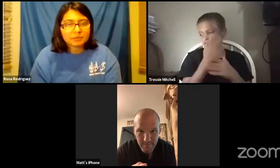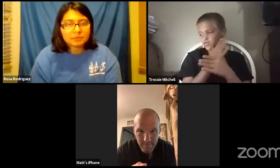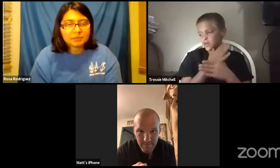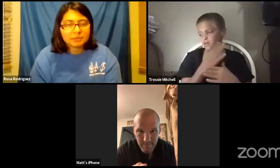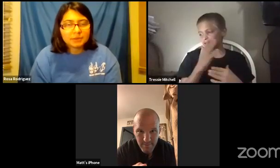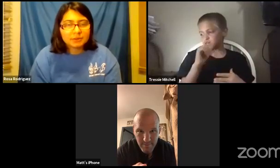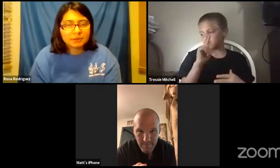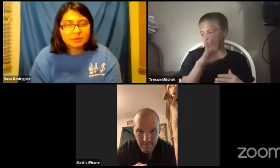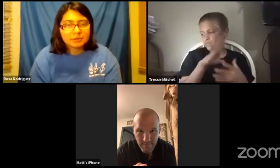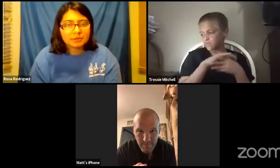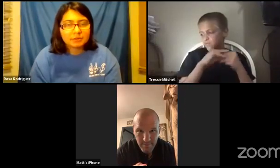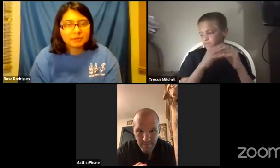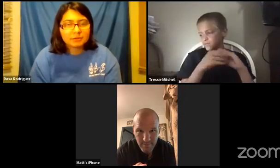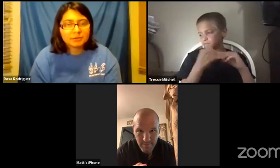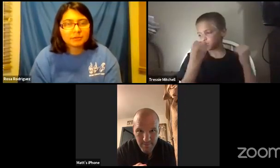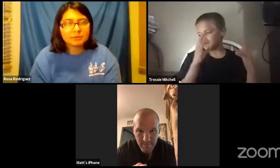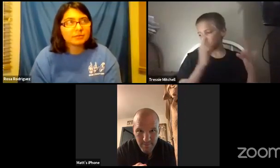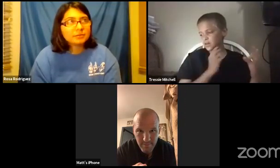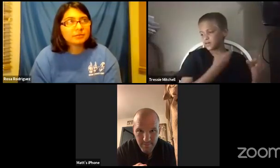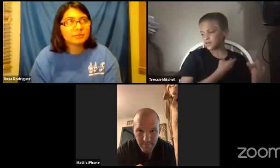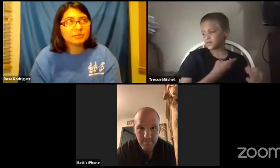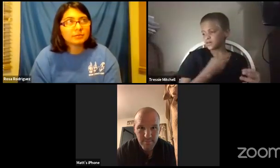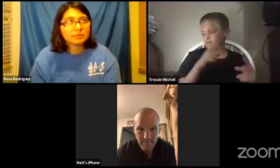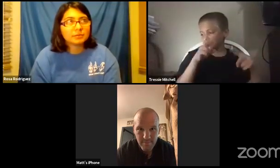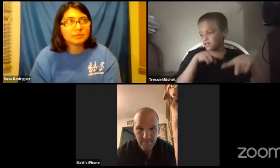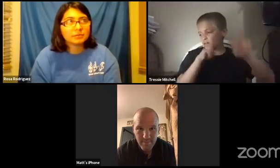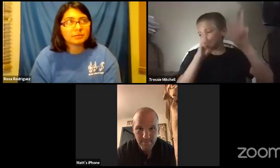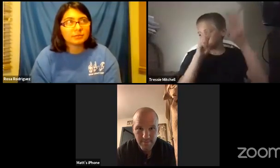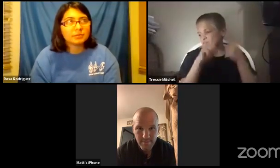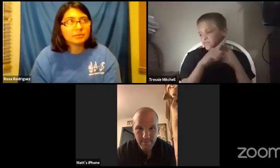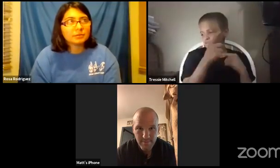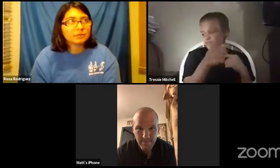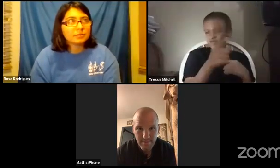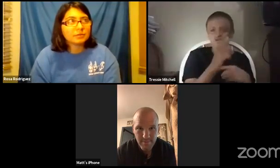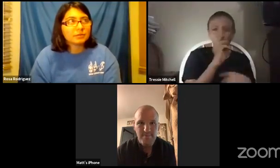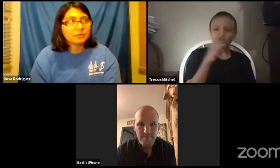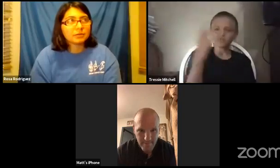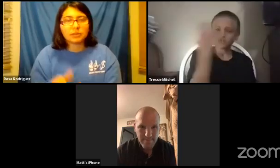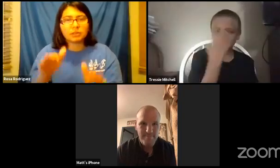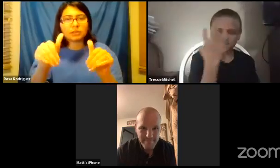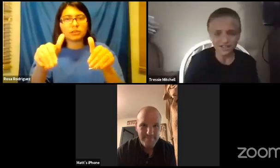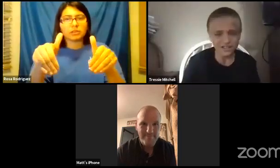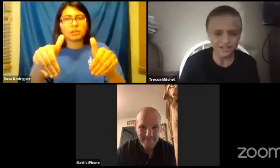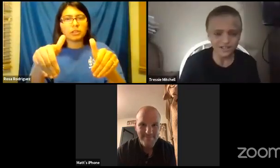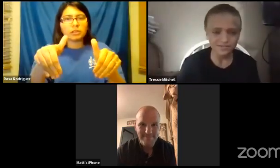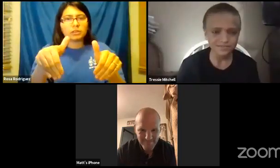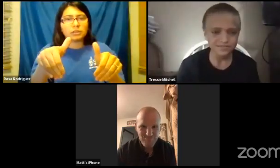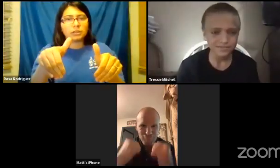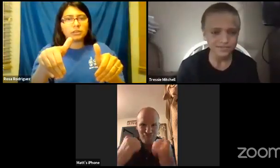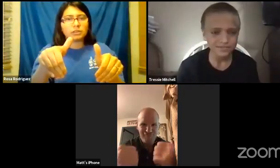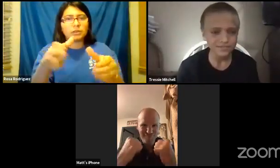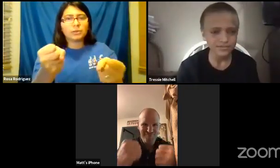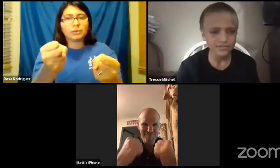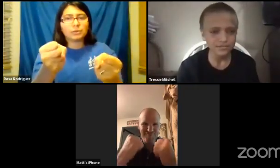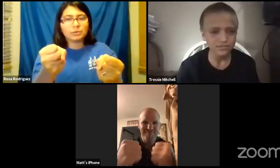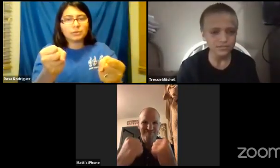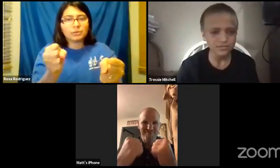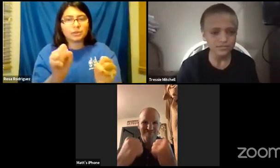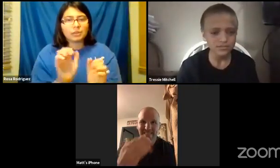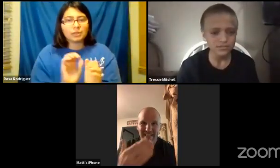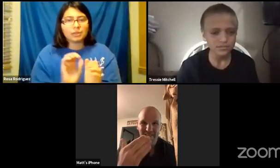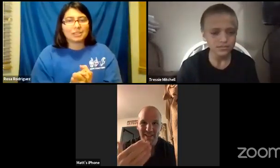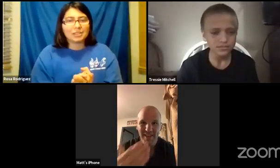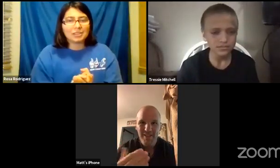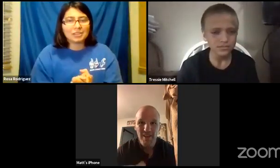have another question. I just was going to close with thank you so much for your time and sharing your story with us. You truly are an inspiration to us